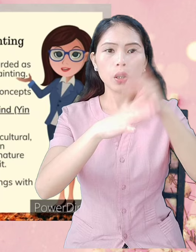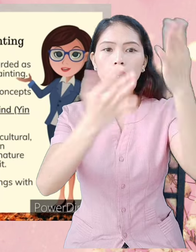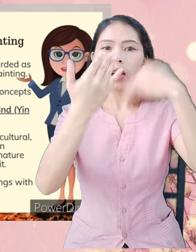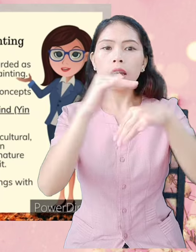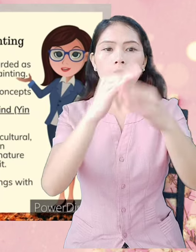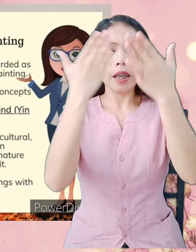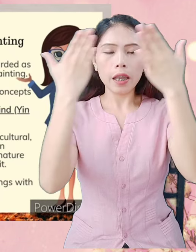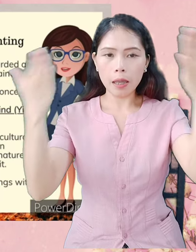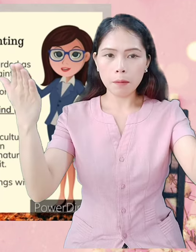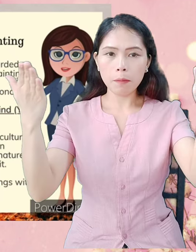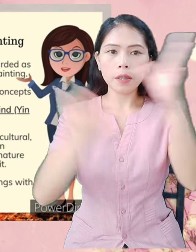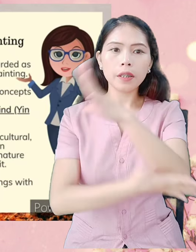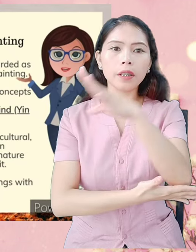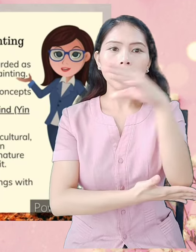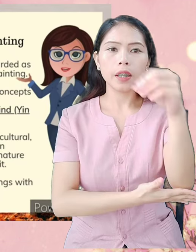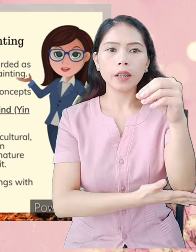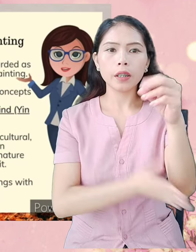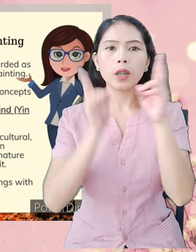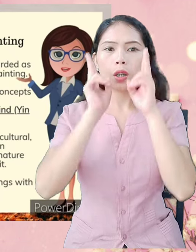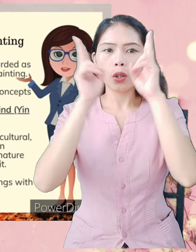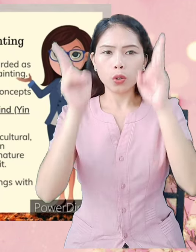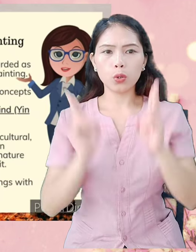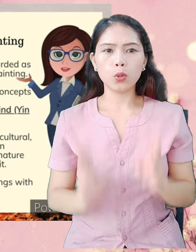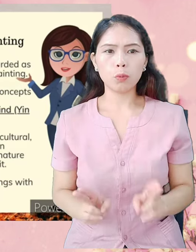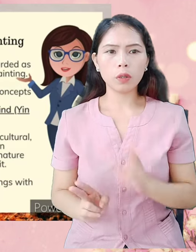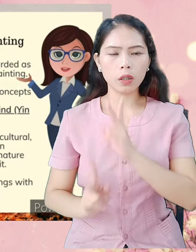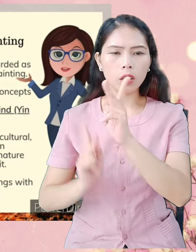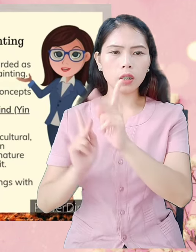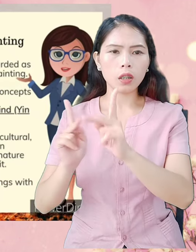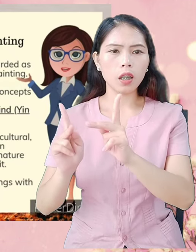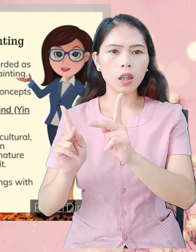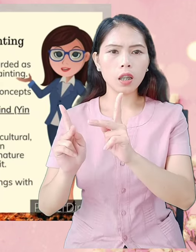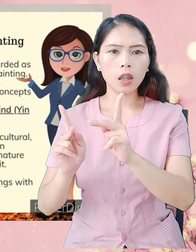heaven, and humankind, or yin yang.